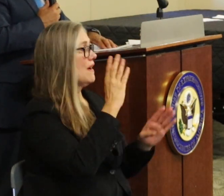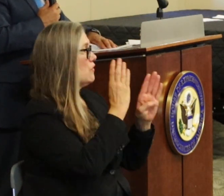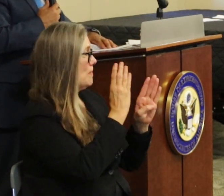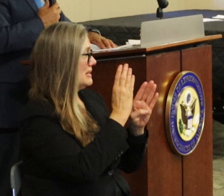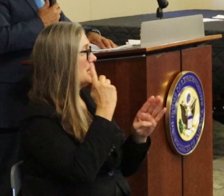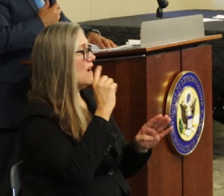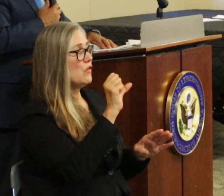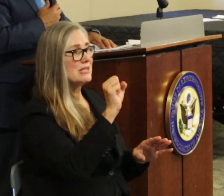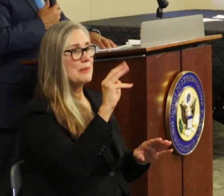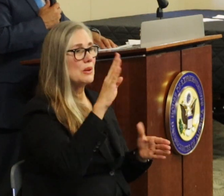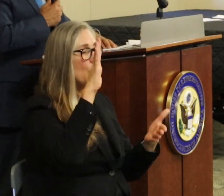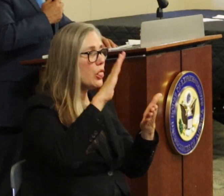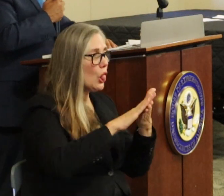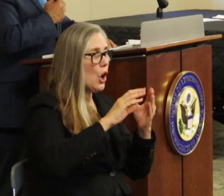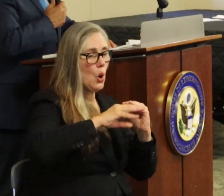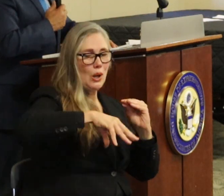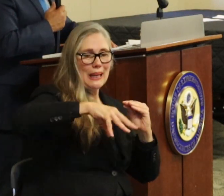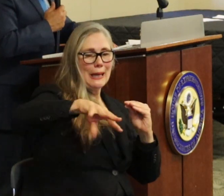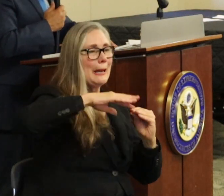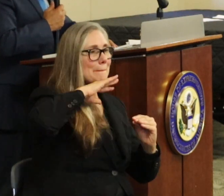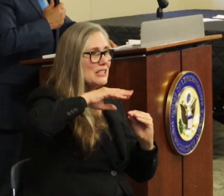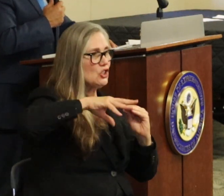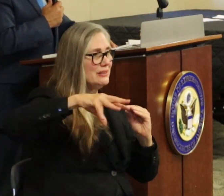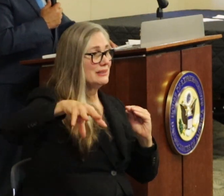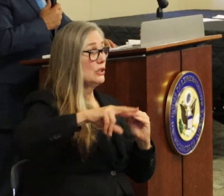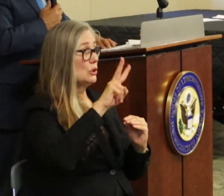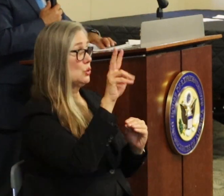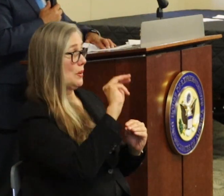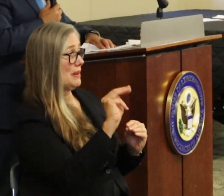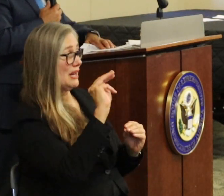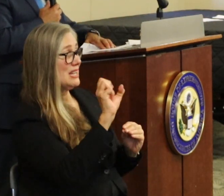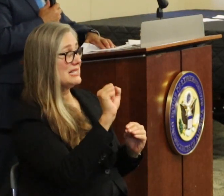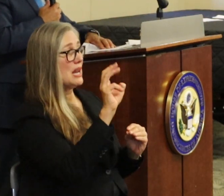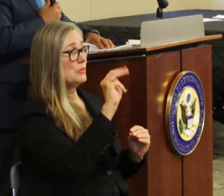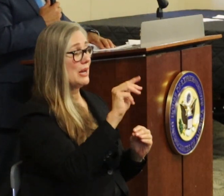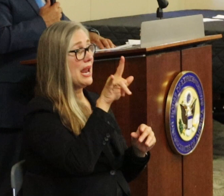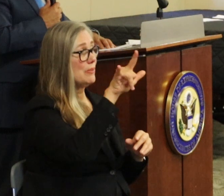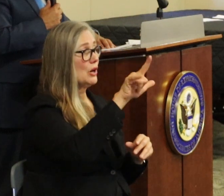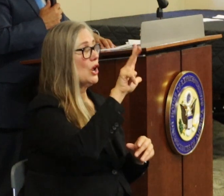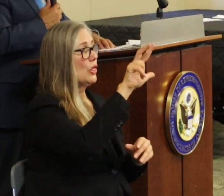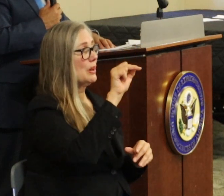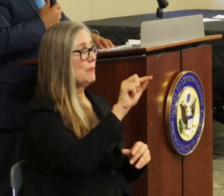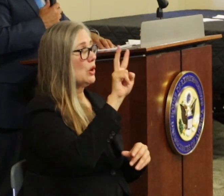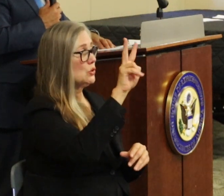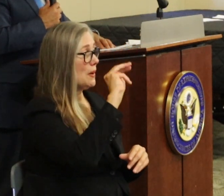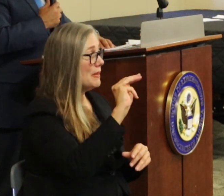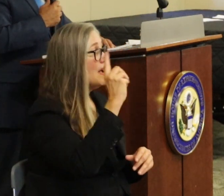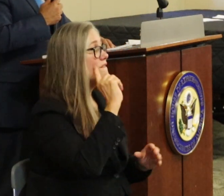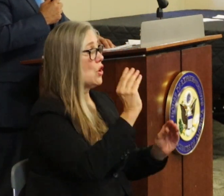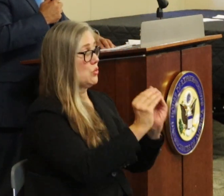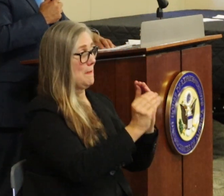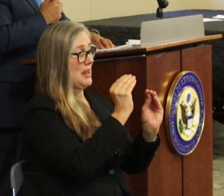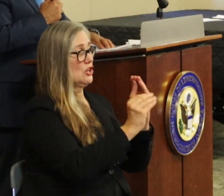Santa Maria, low emission buses, $2 million for Santa Maria Airport, $3.2 million for